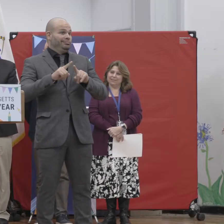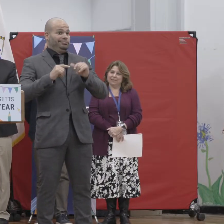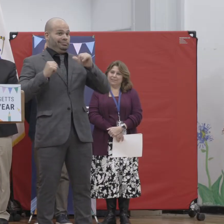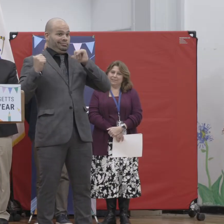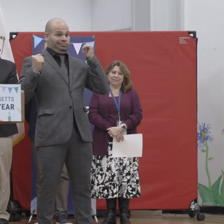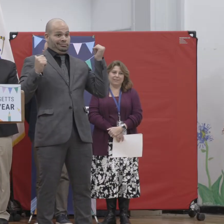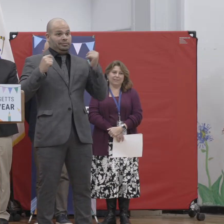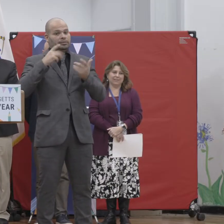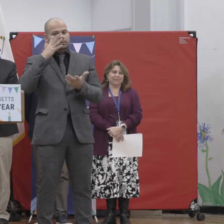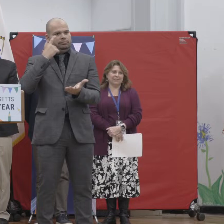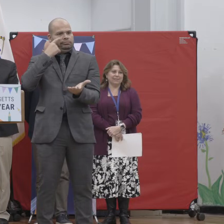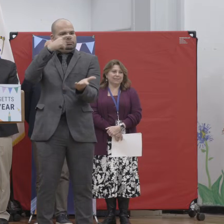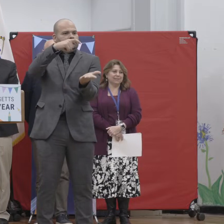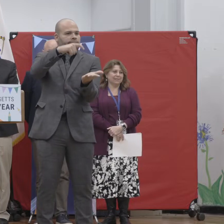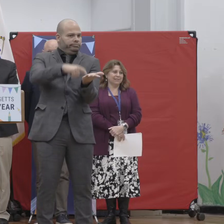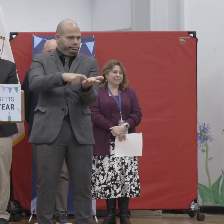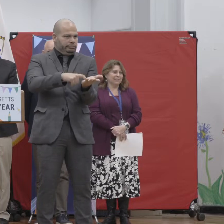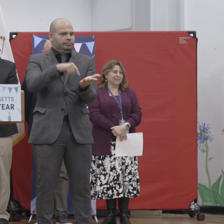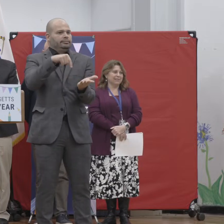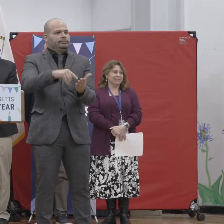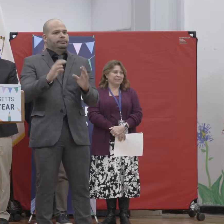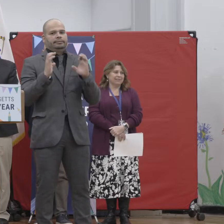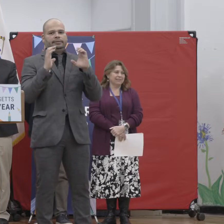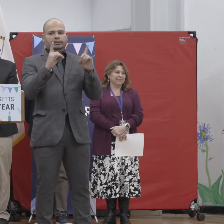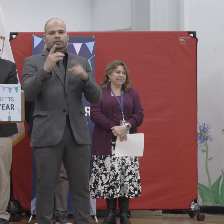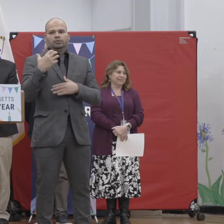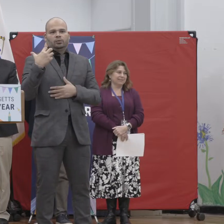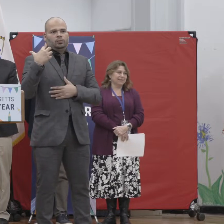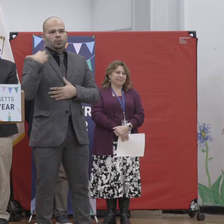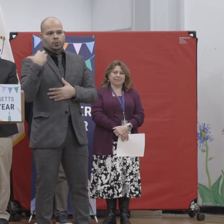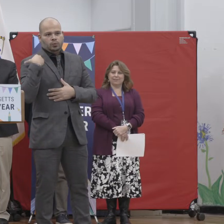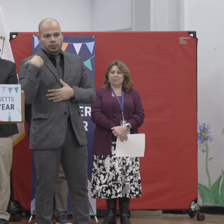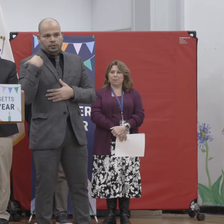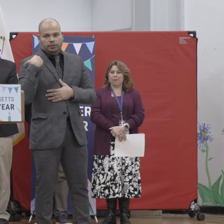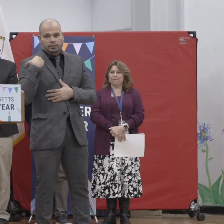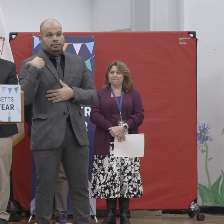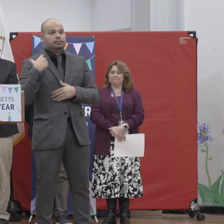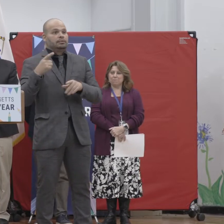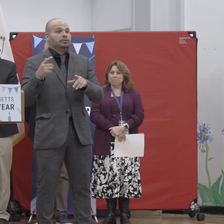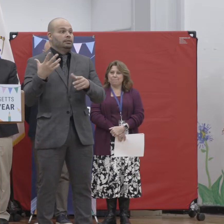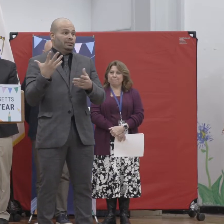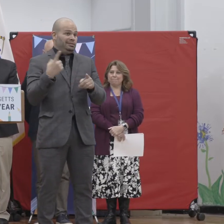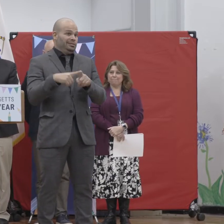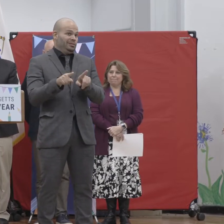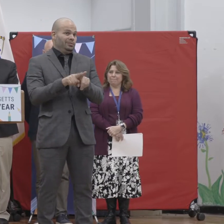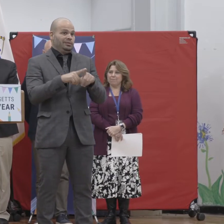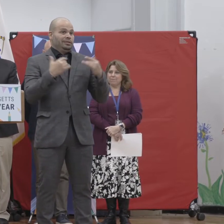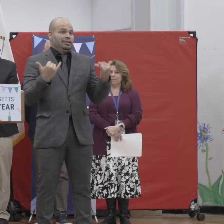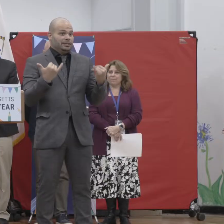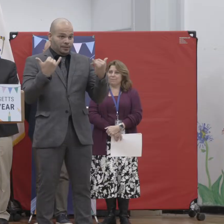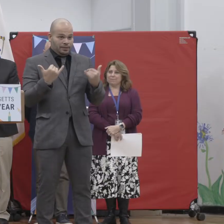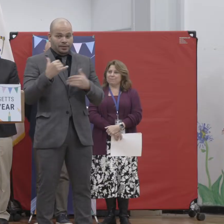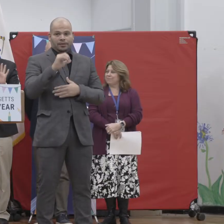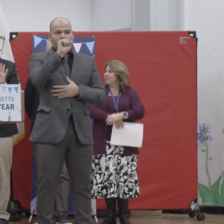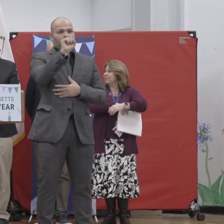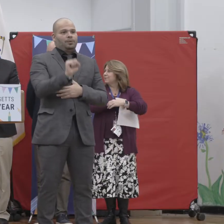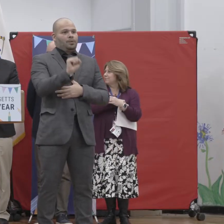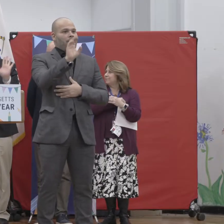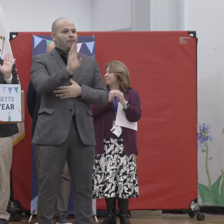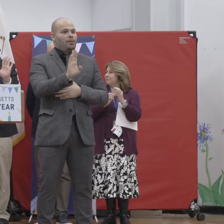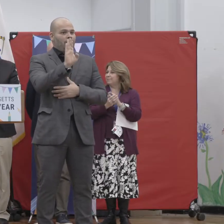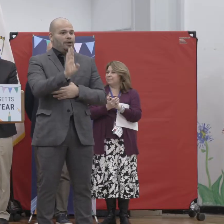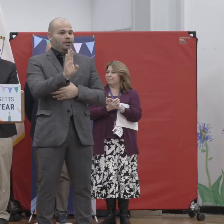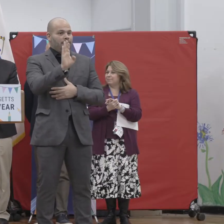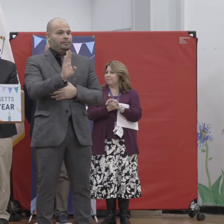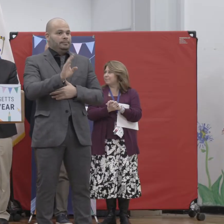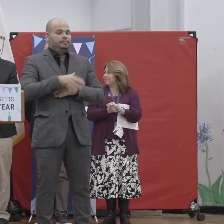Jason Lewis, Rep. Denise Garlick. But today we have with us South Boston's own David Biele. Where is he?